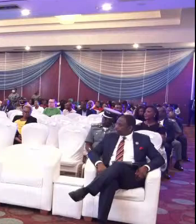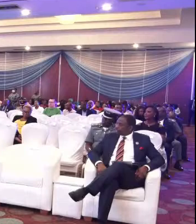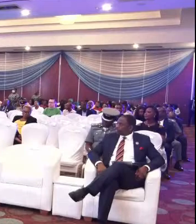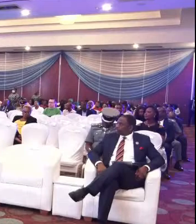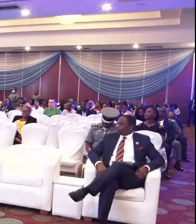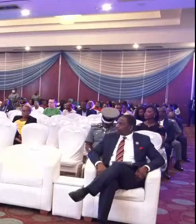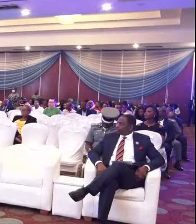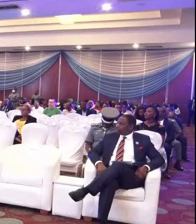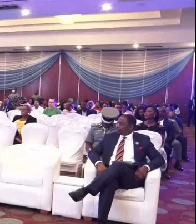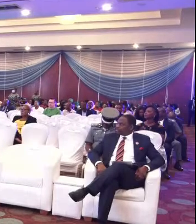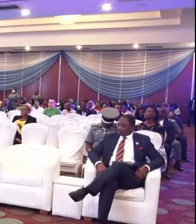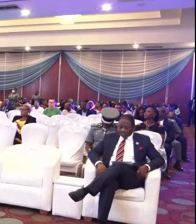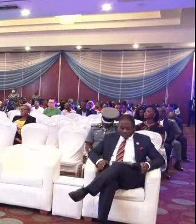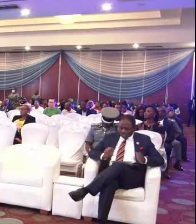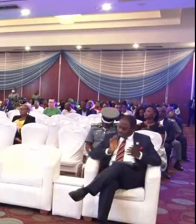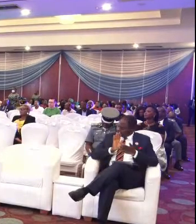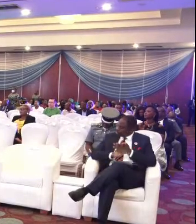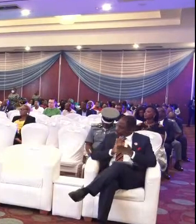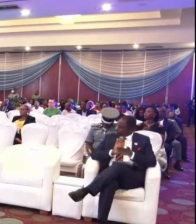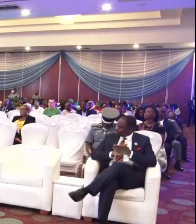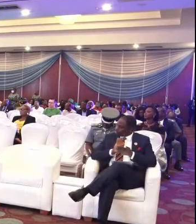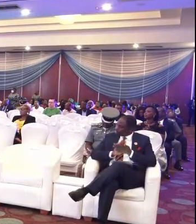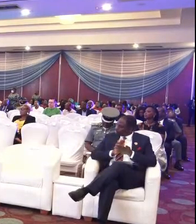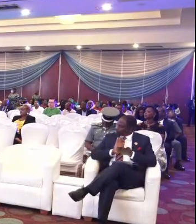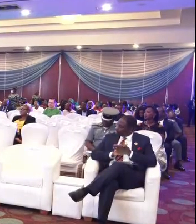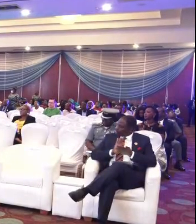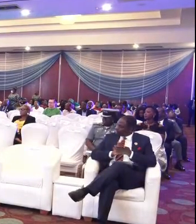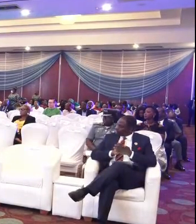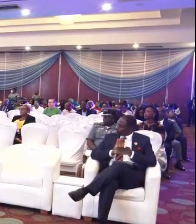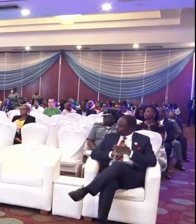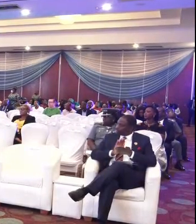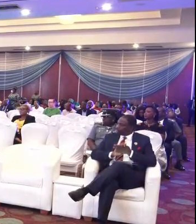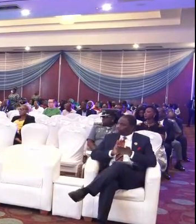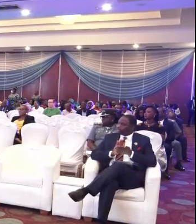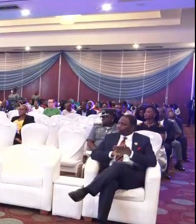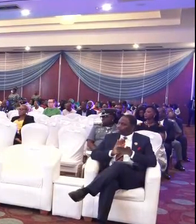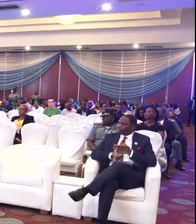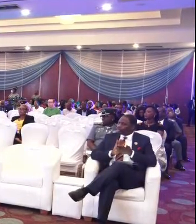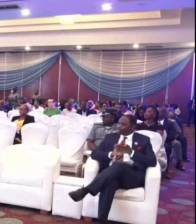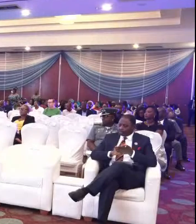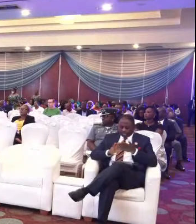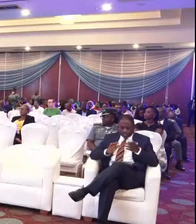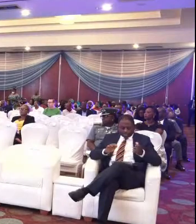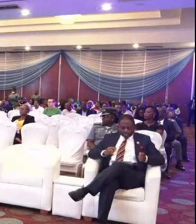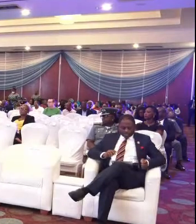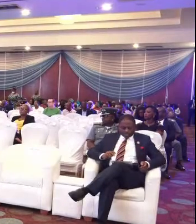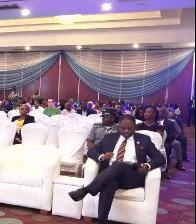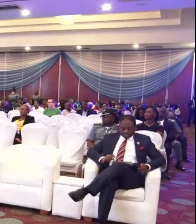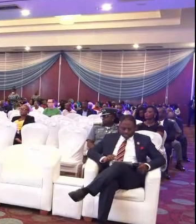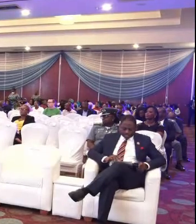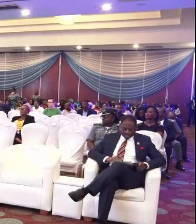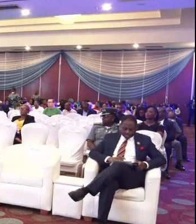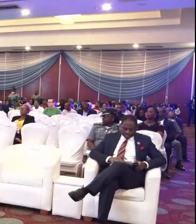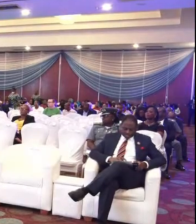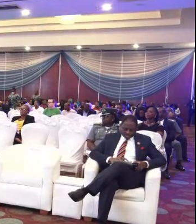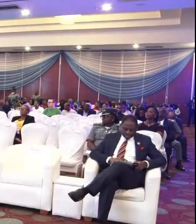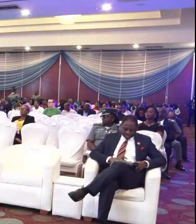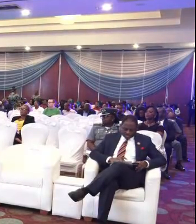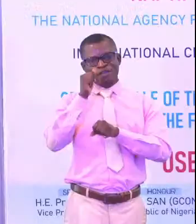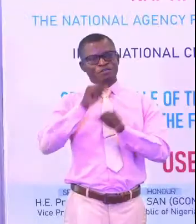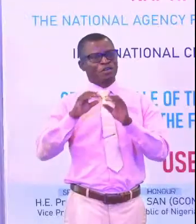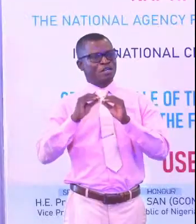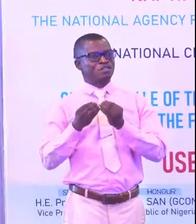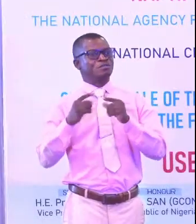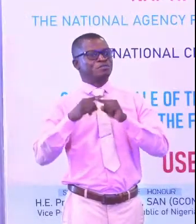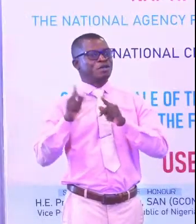Please, let's clap for them. This is a wonderful group. It's a foundation that is not only working for the private sector, they are also